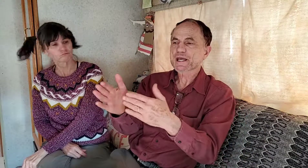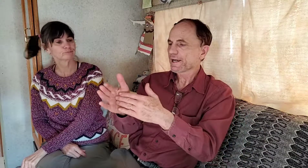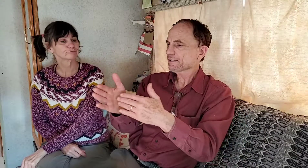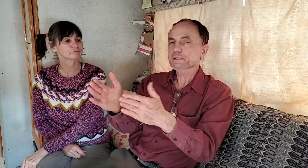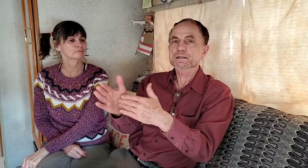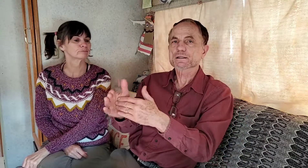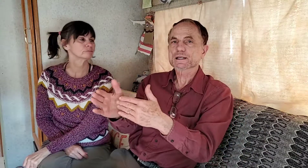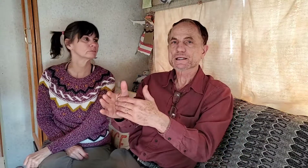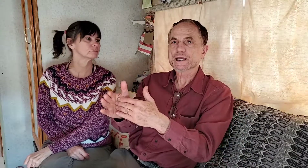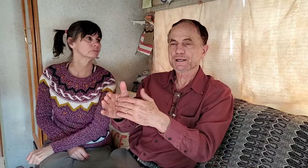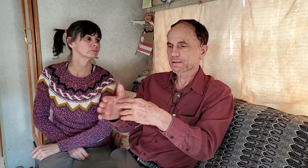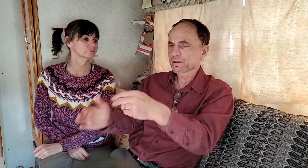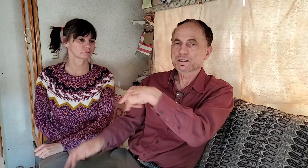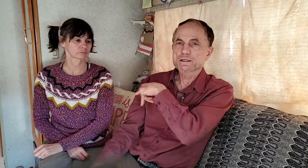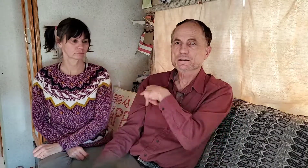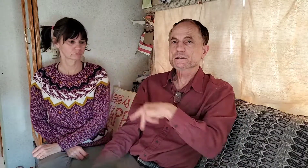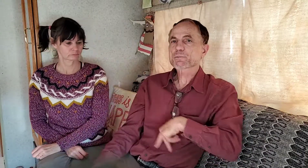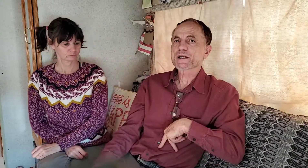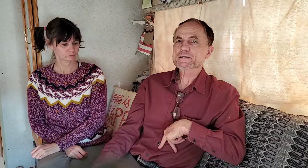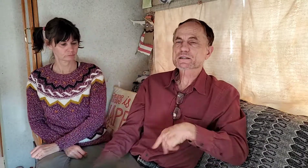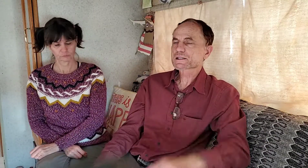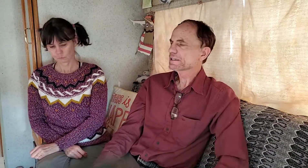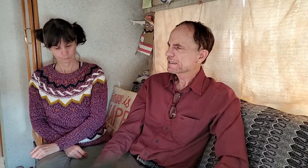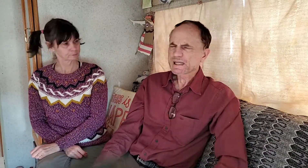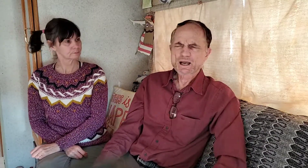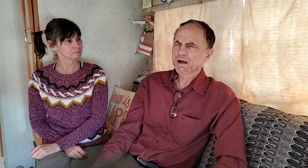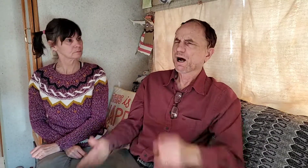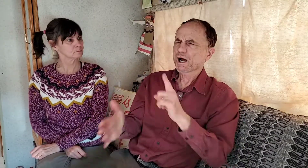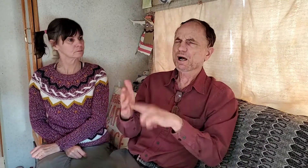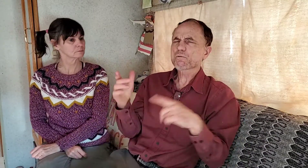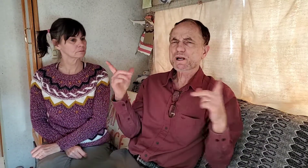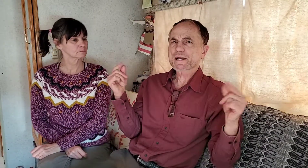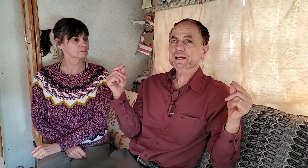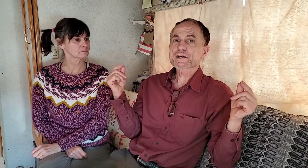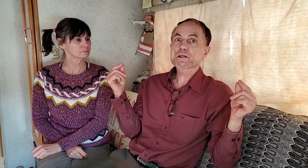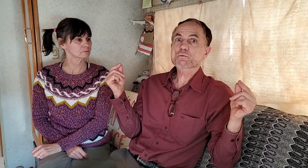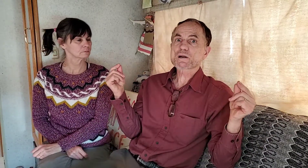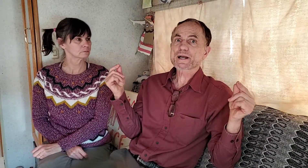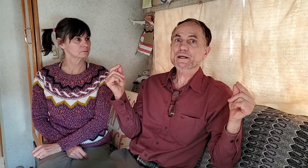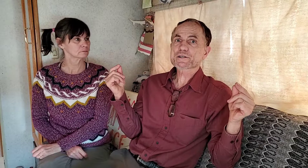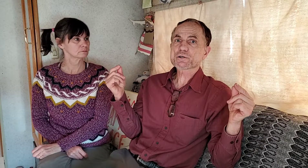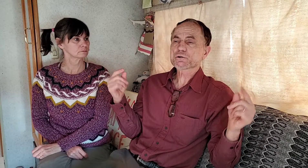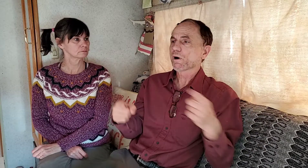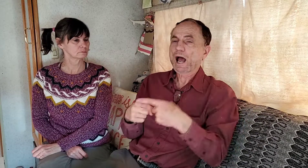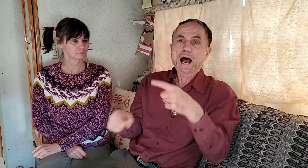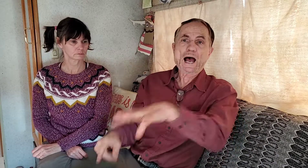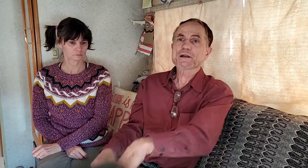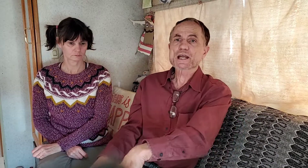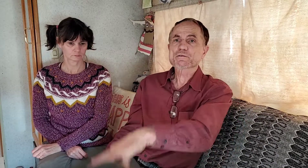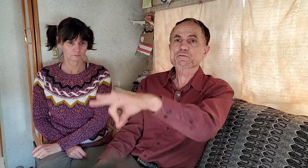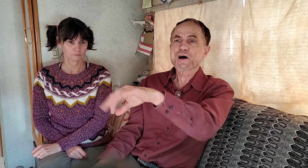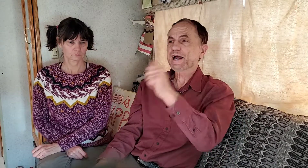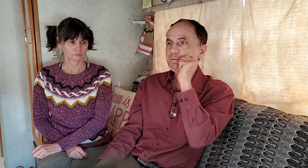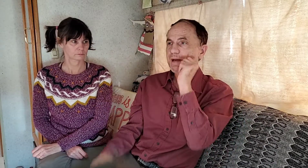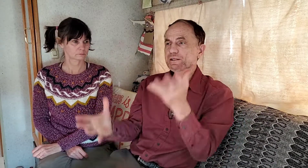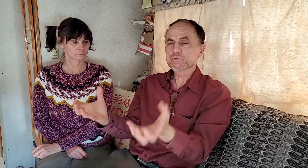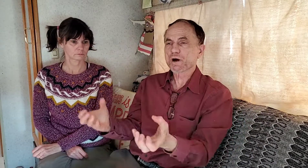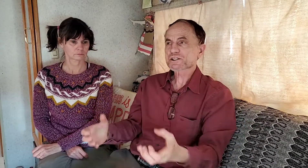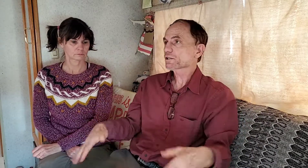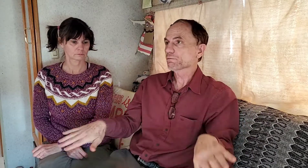again, the prince. Oh, what am I going to do? What am I going to do? I'll never find a maiden who wants to